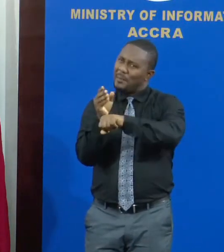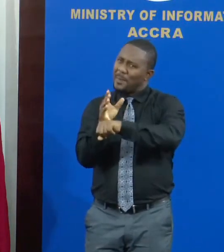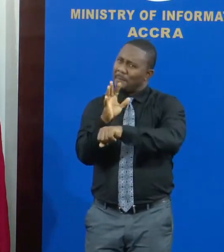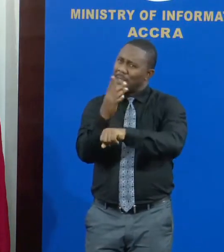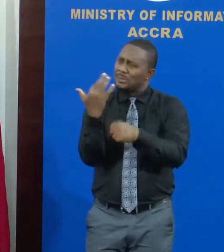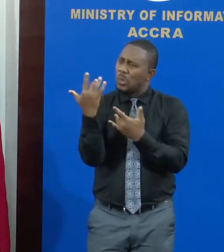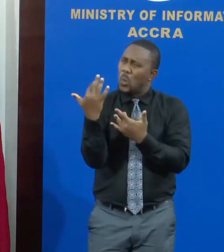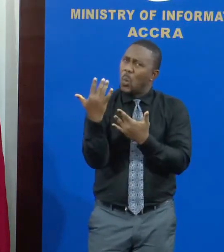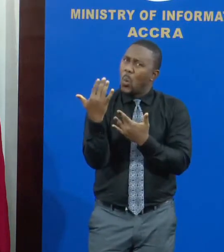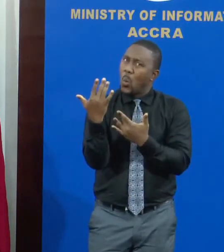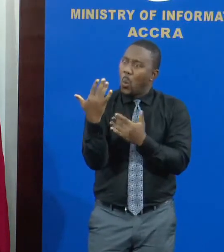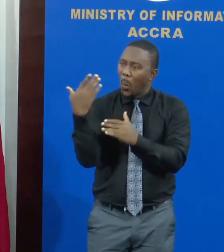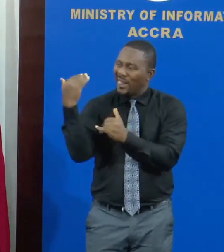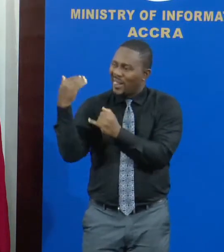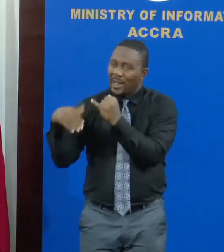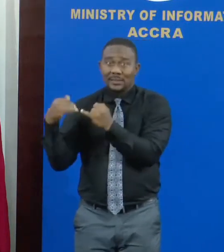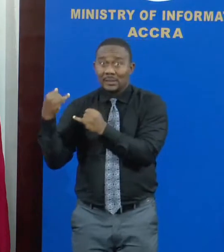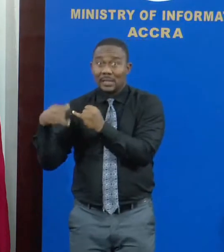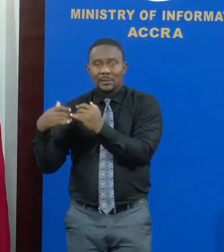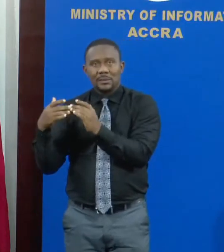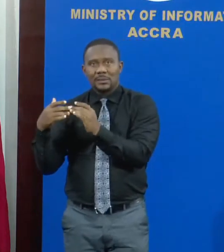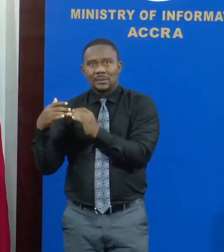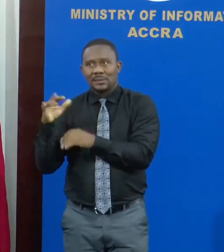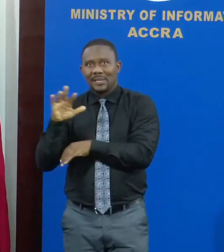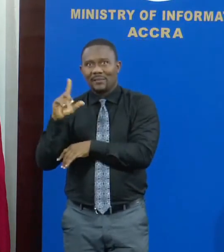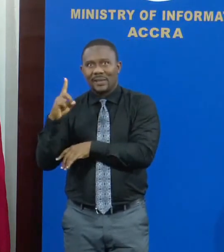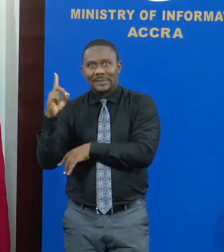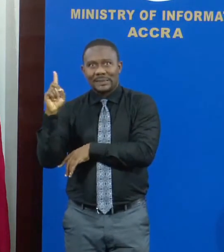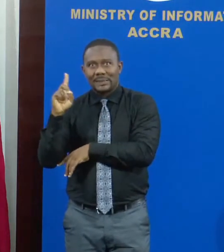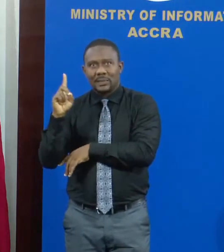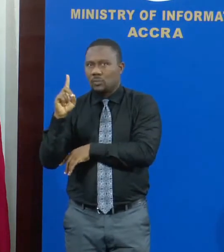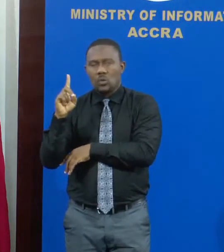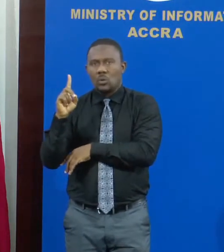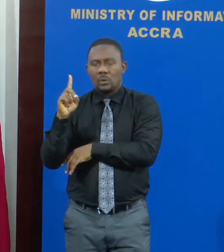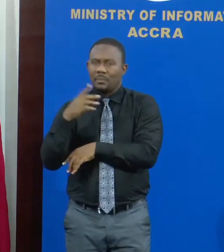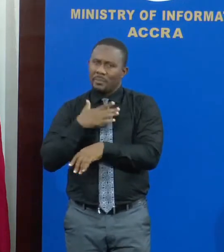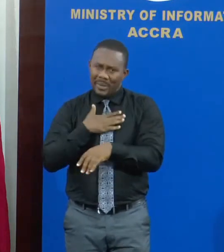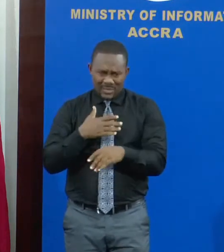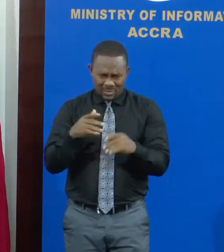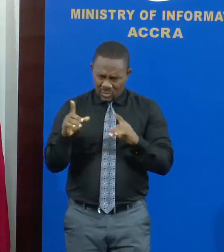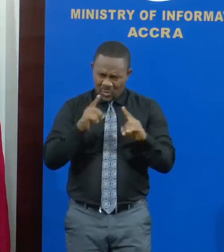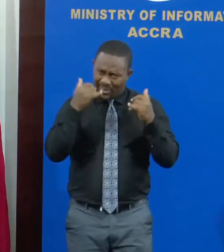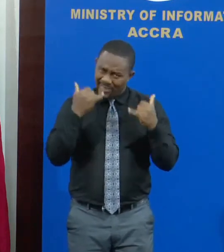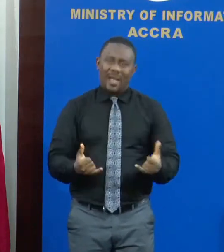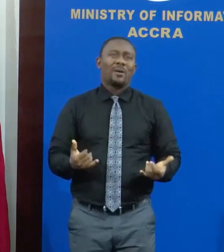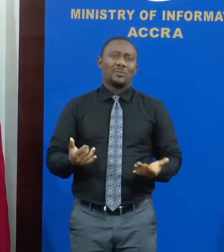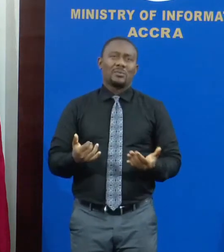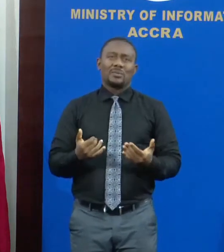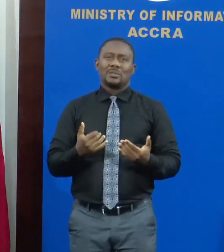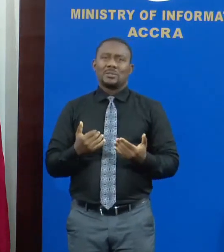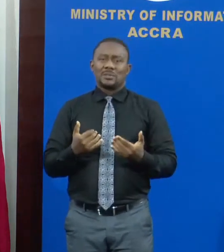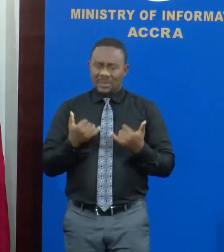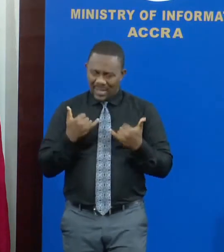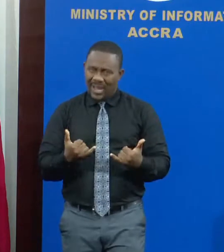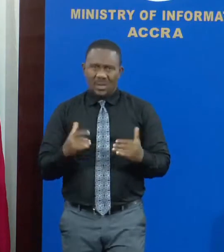wait till the last minute. Please just get it done and over with so